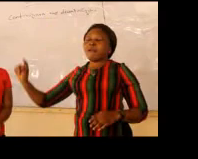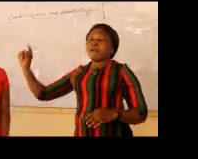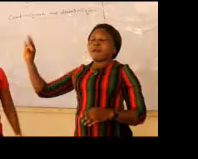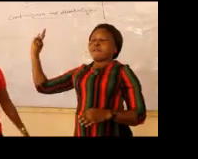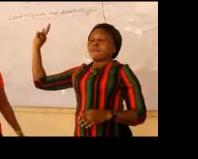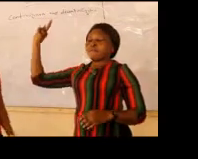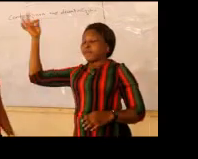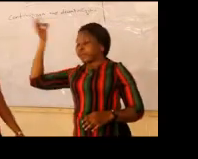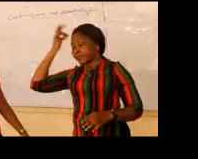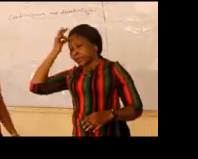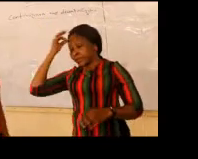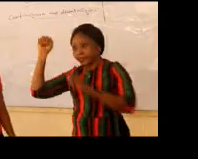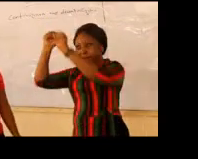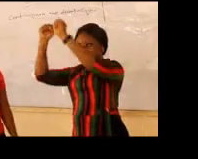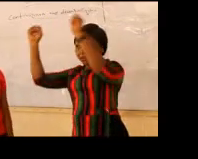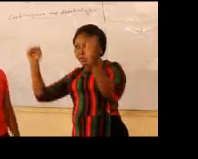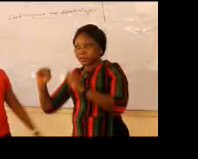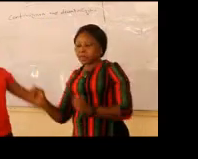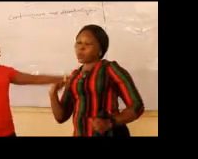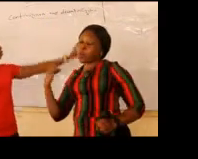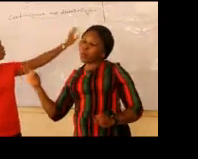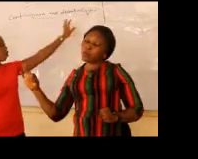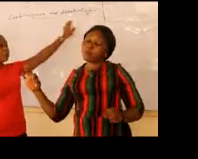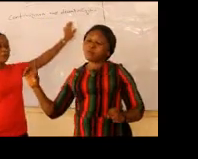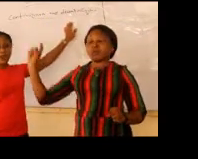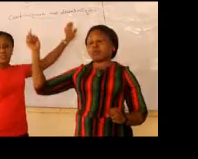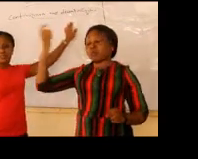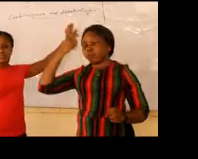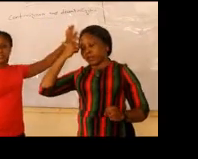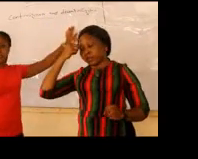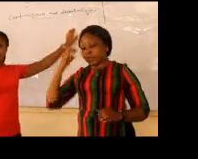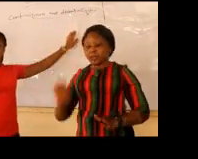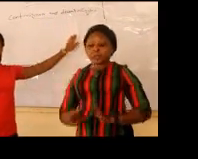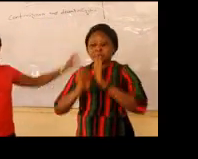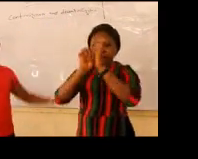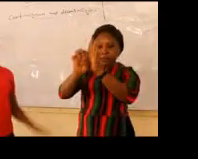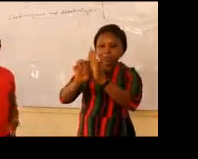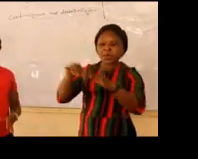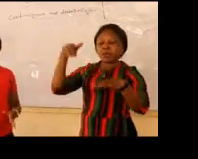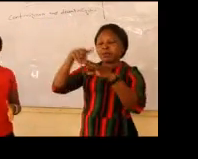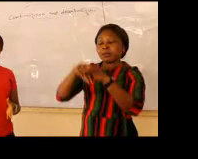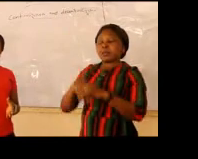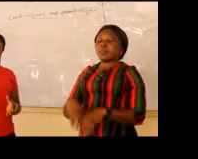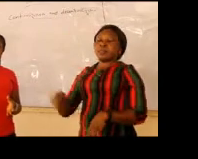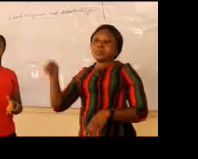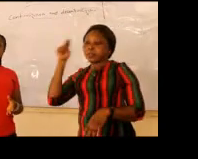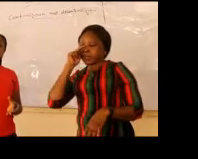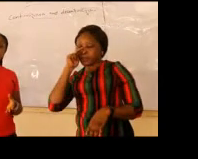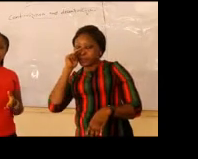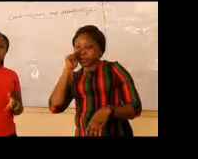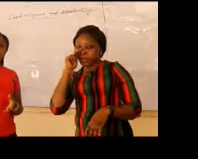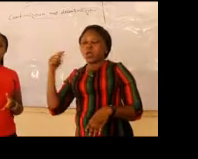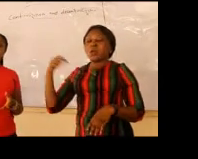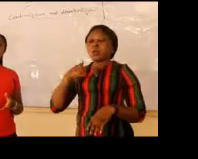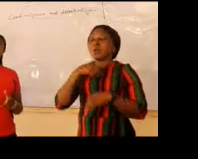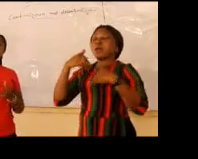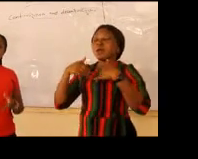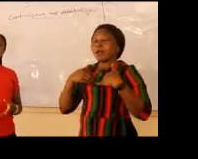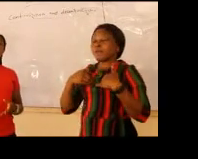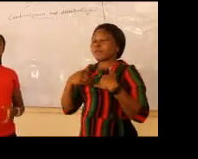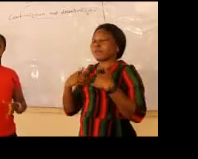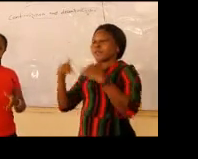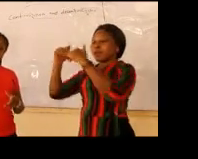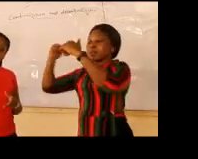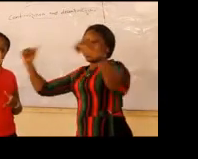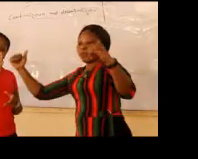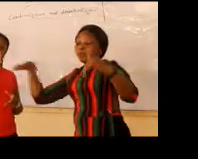of governments. For instance, in Nigeria, this is what we practice because there is the division of power